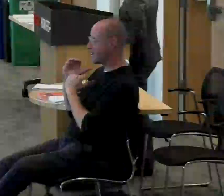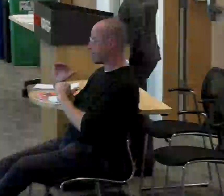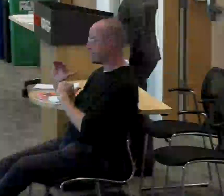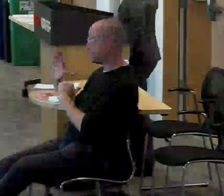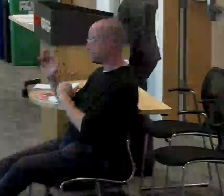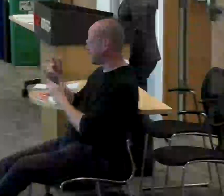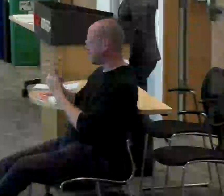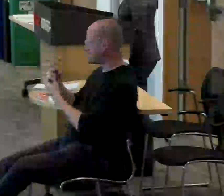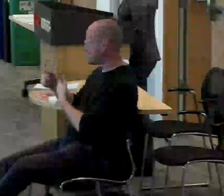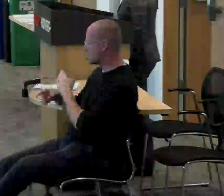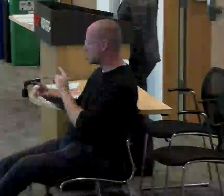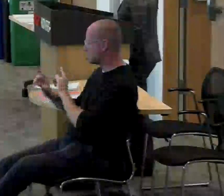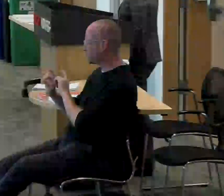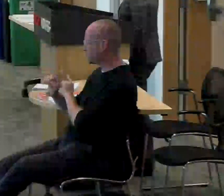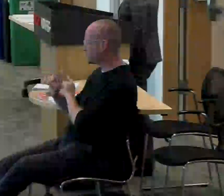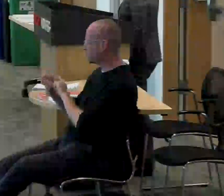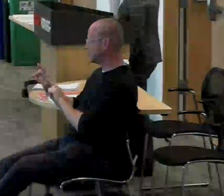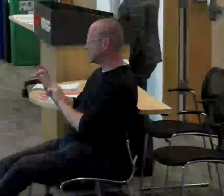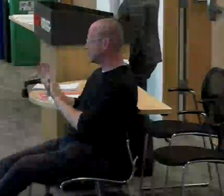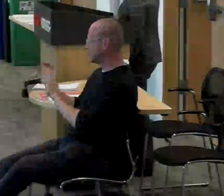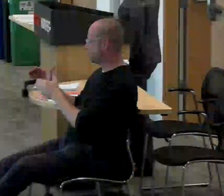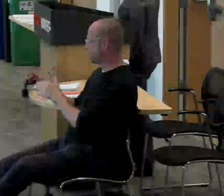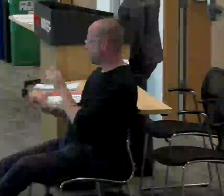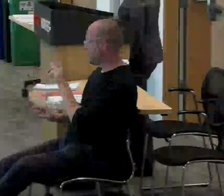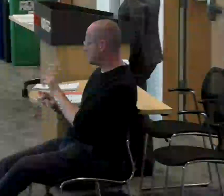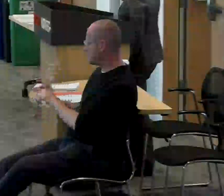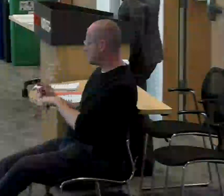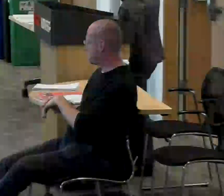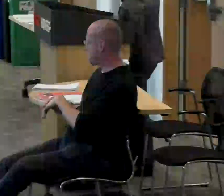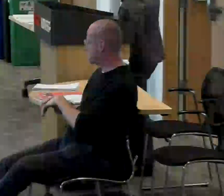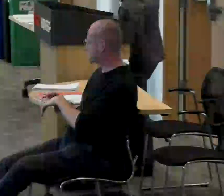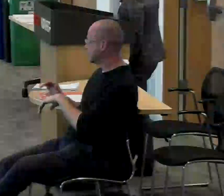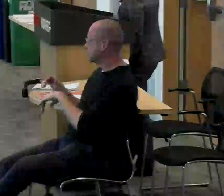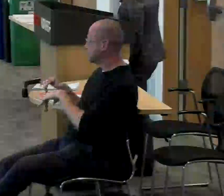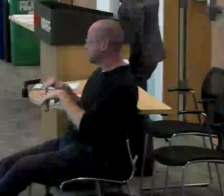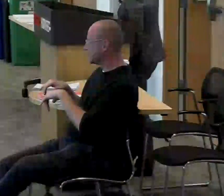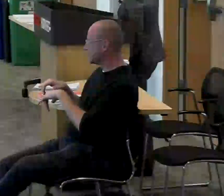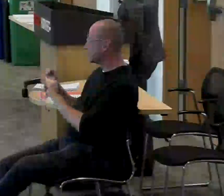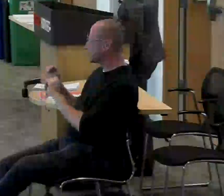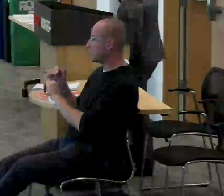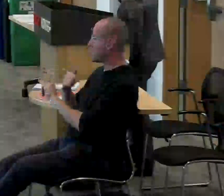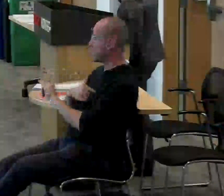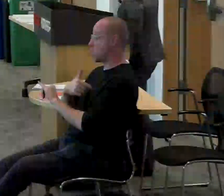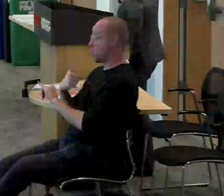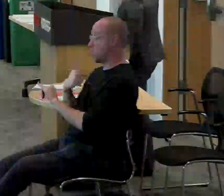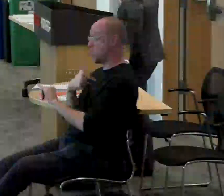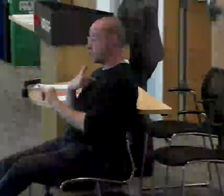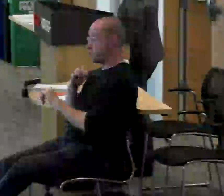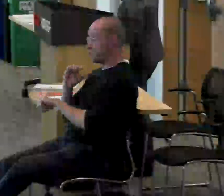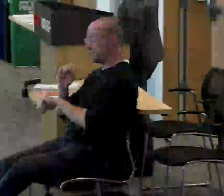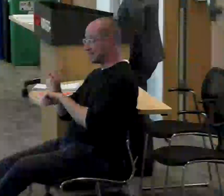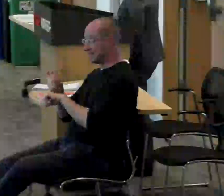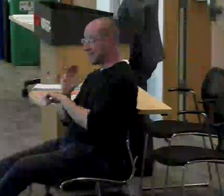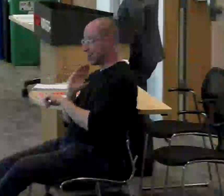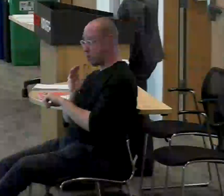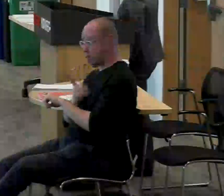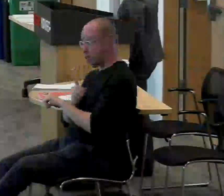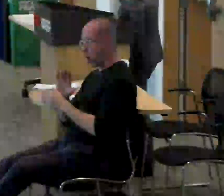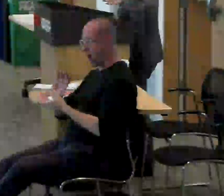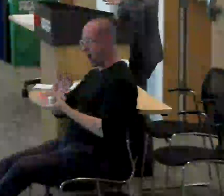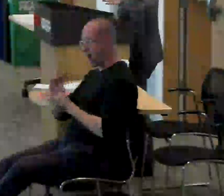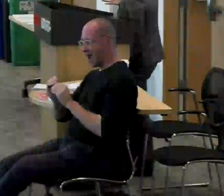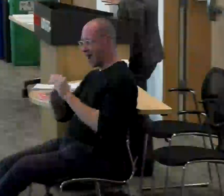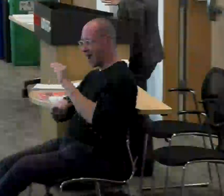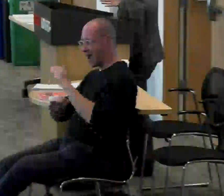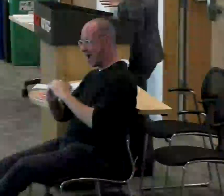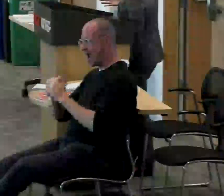right? But that is how we got our aggregate cap. So any